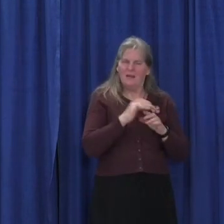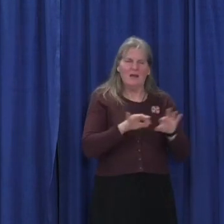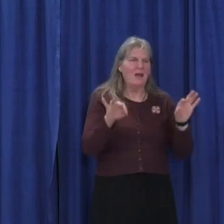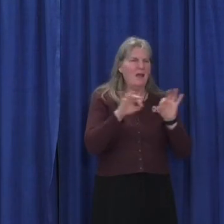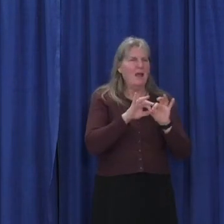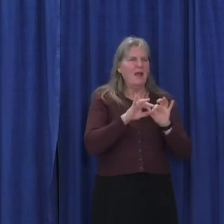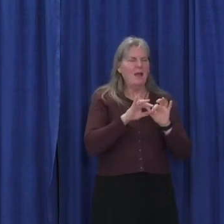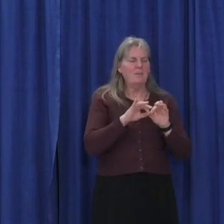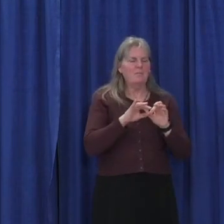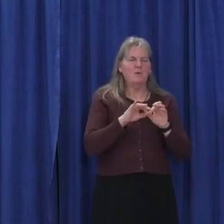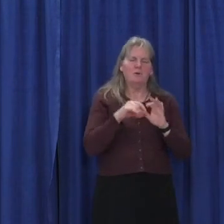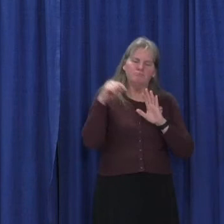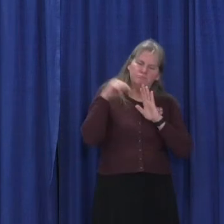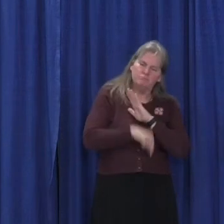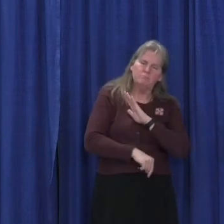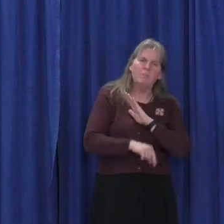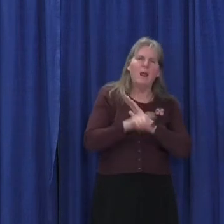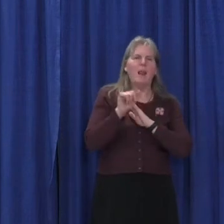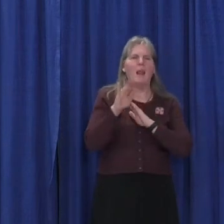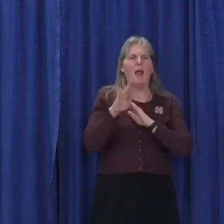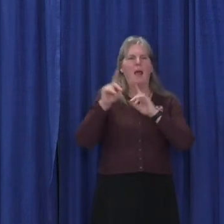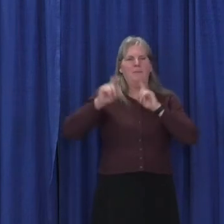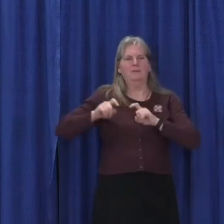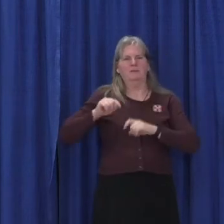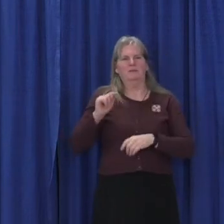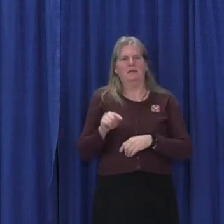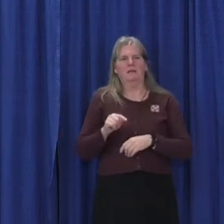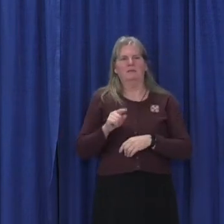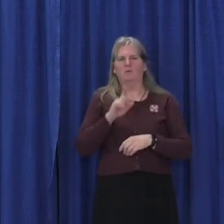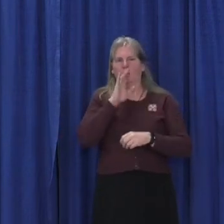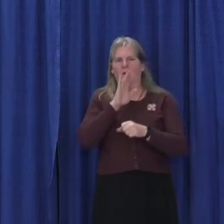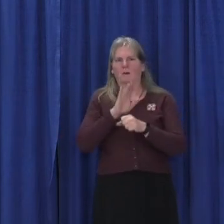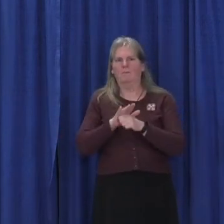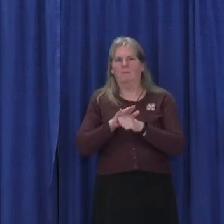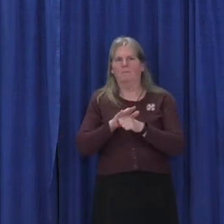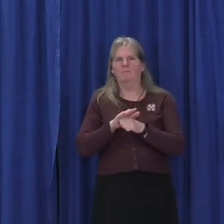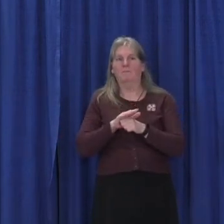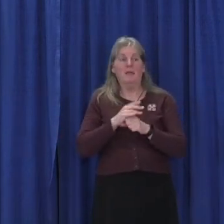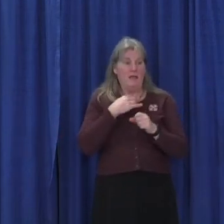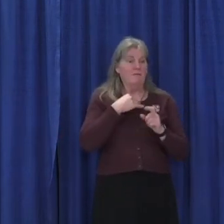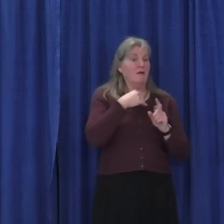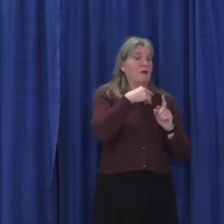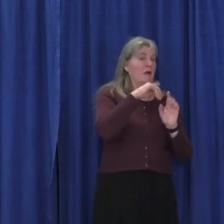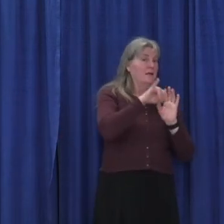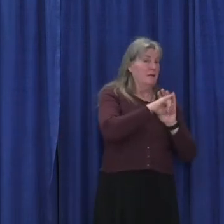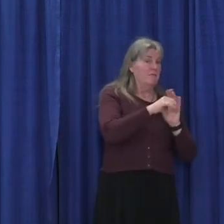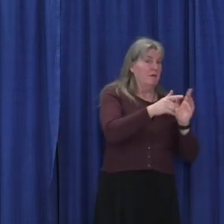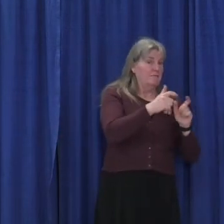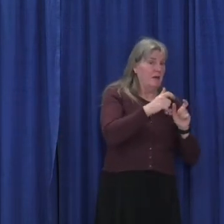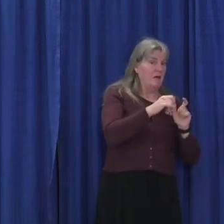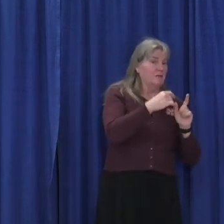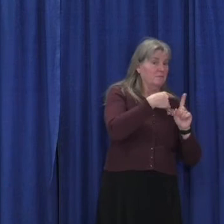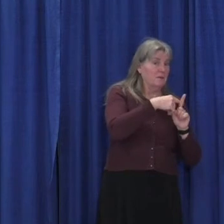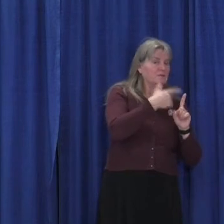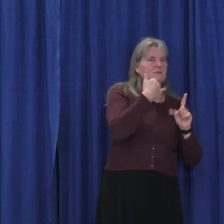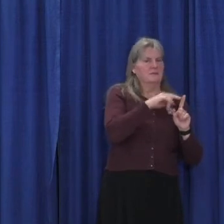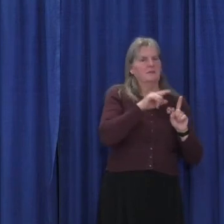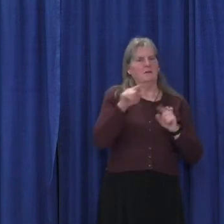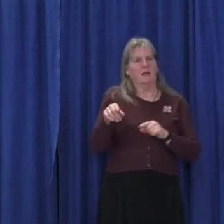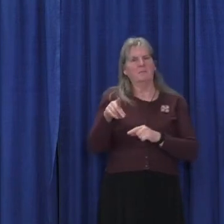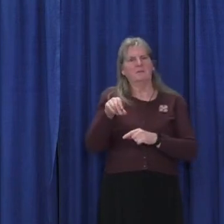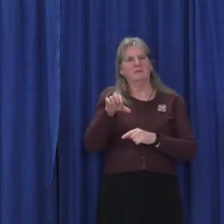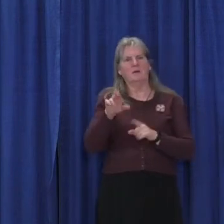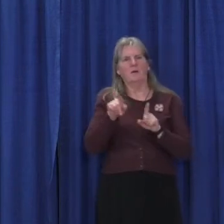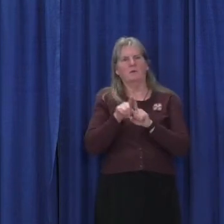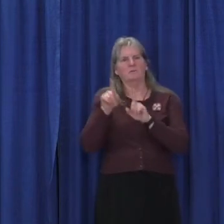a lab-based confirmatory test for those people who are using the rapid test right now. Thanks. Thank you. And your